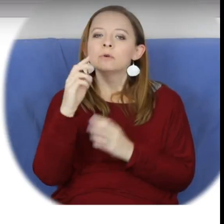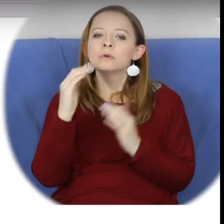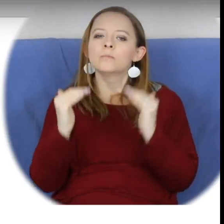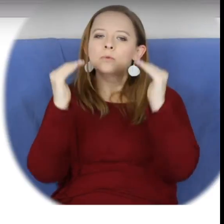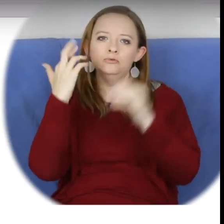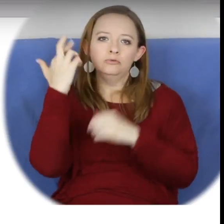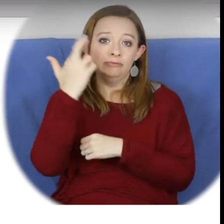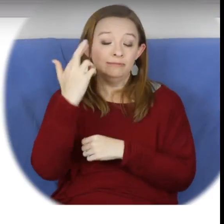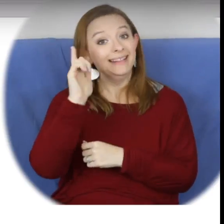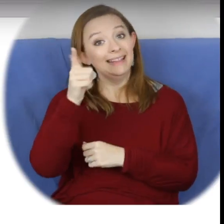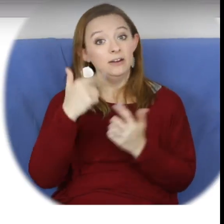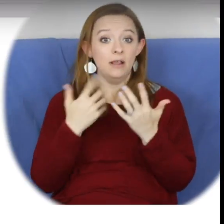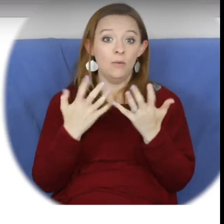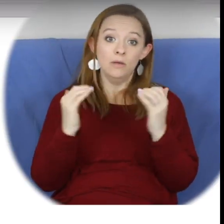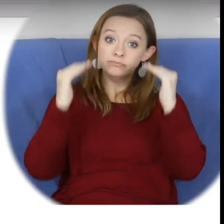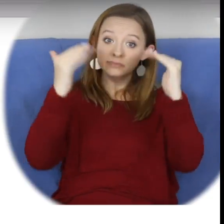why